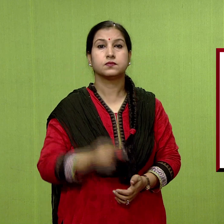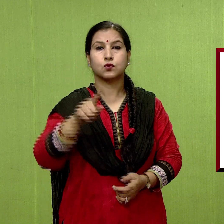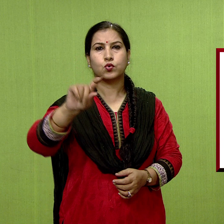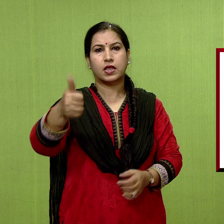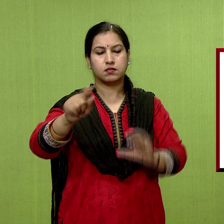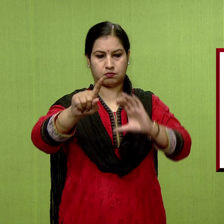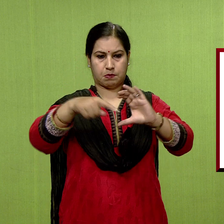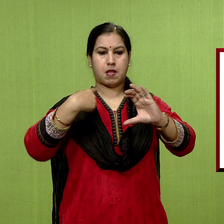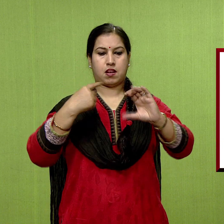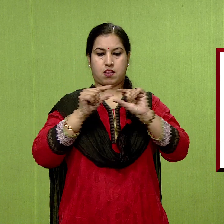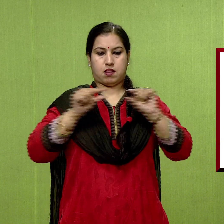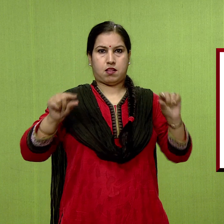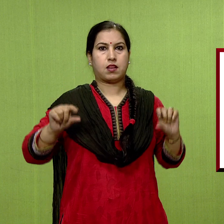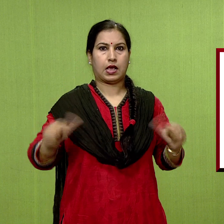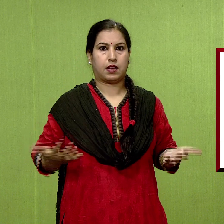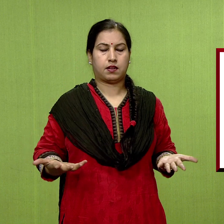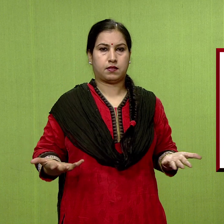you can send us email